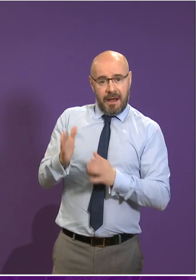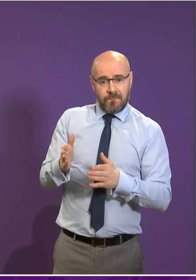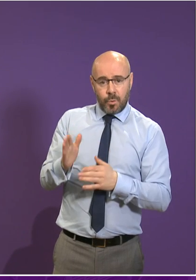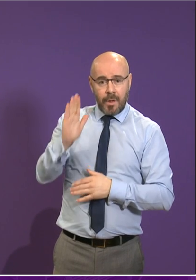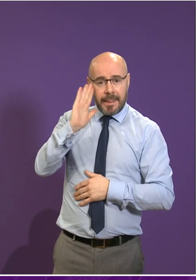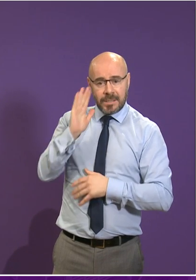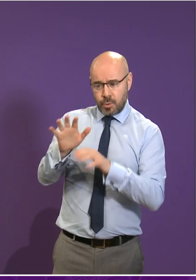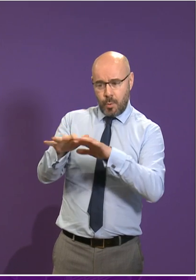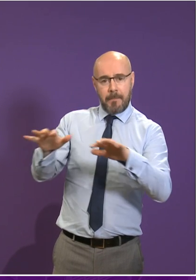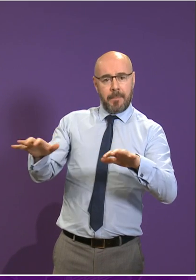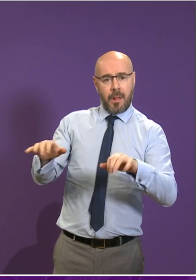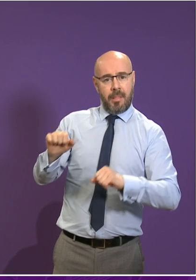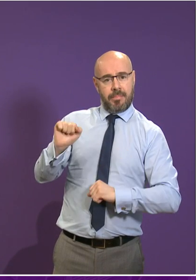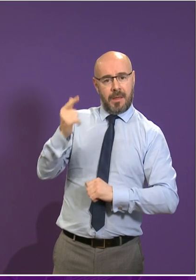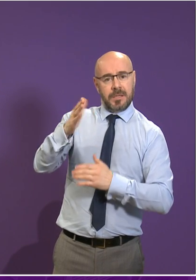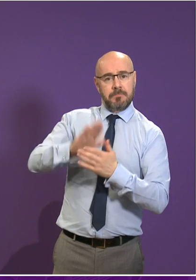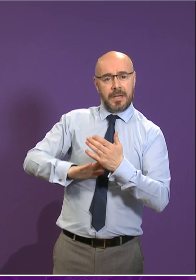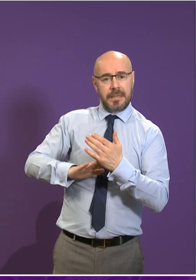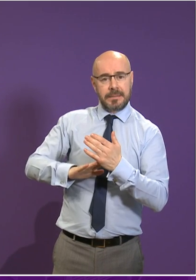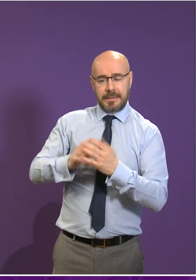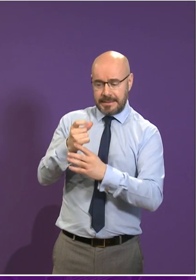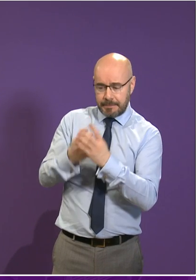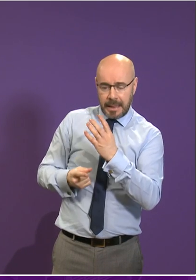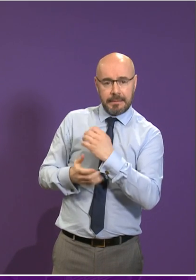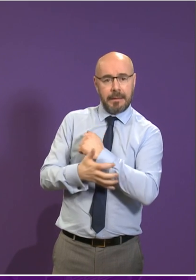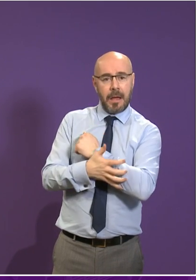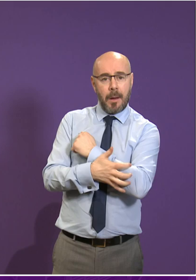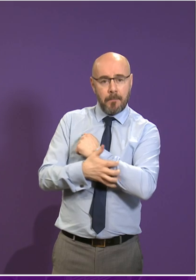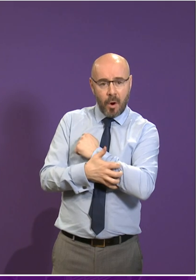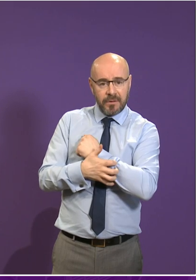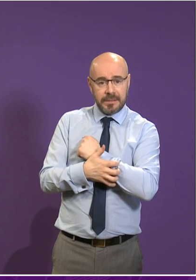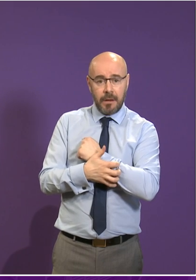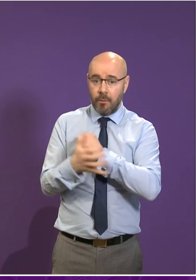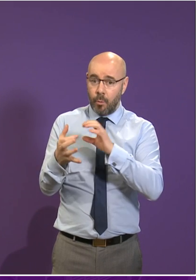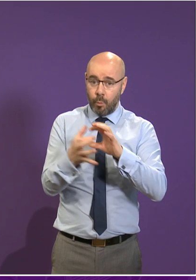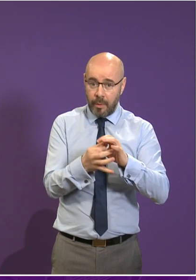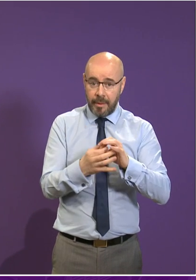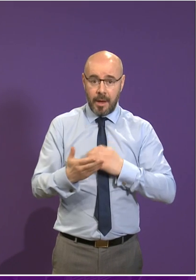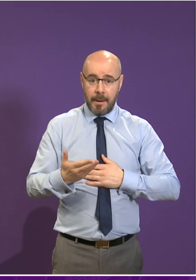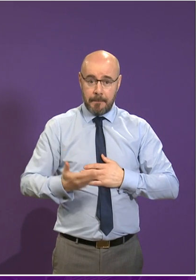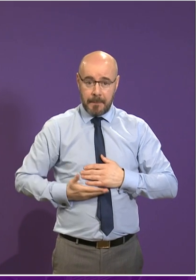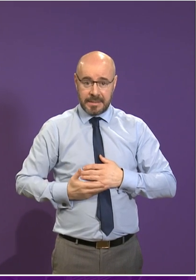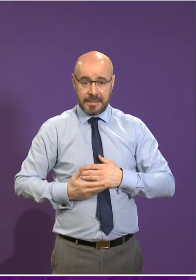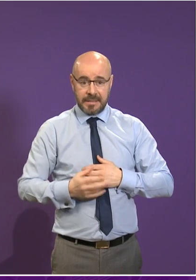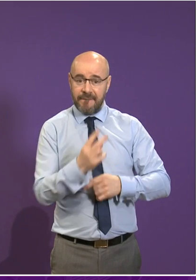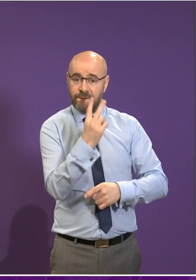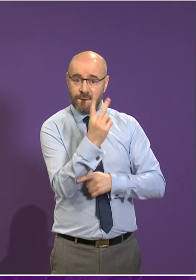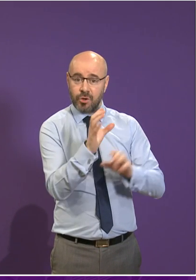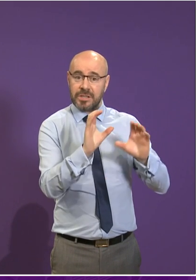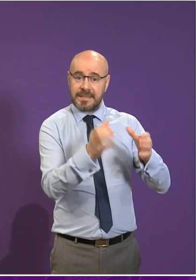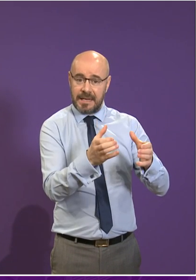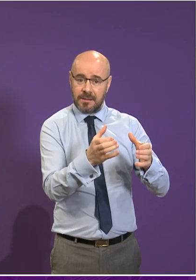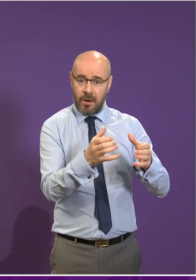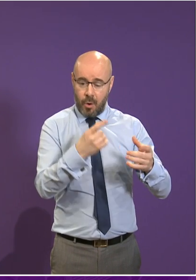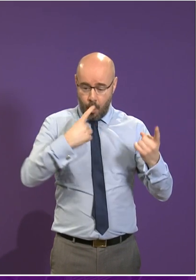lived experience of poverty and disability. It will require business and industry, public and third sector, to work together to achieve